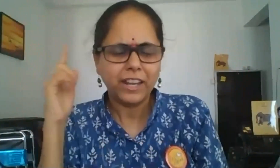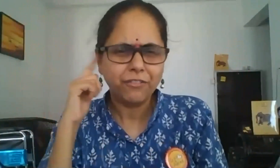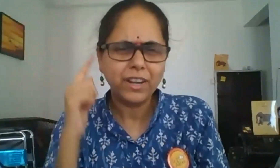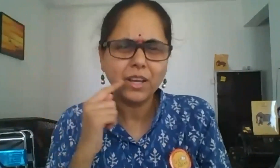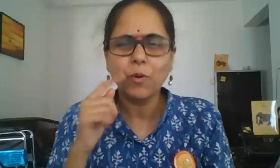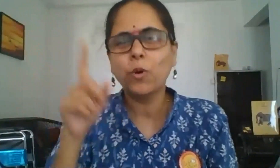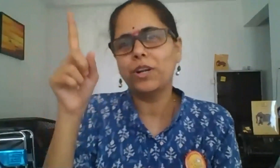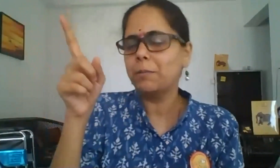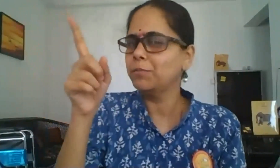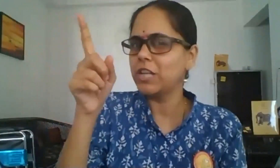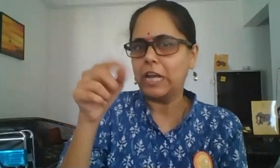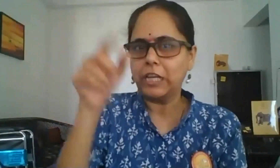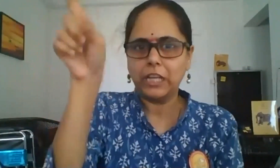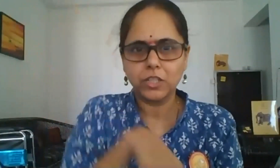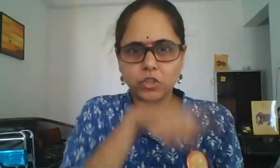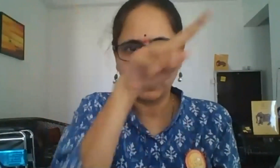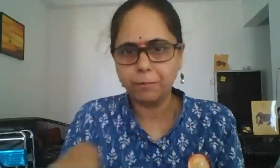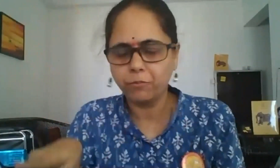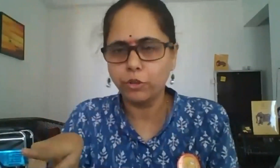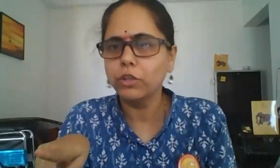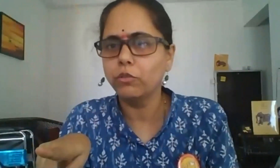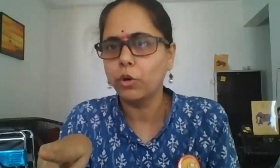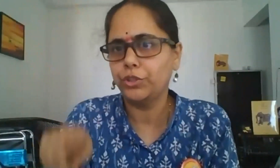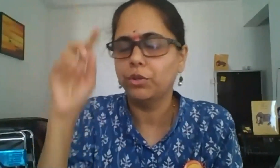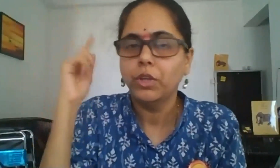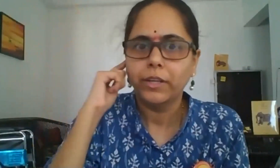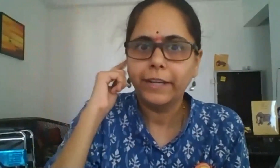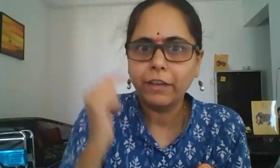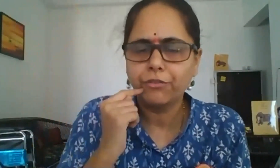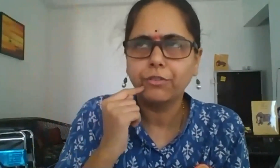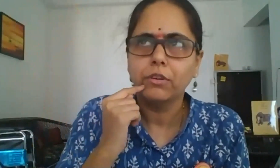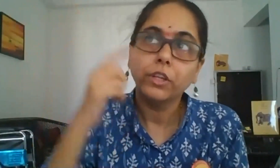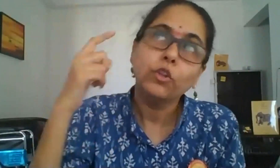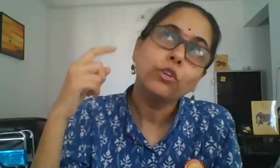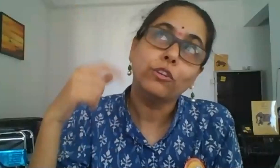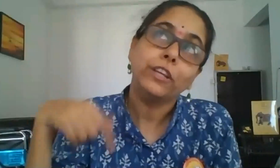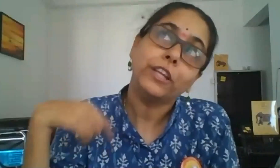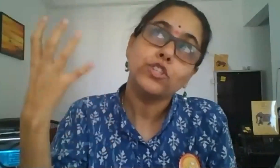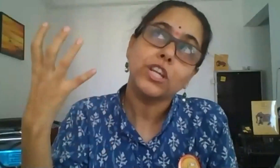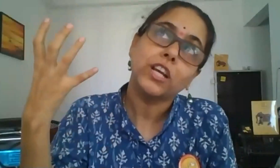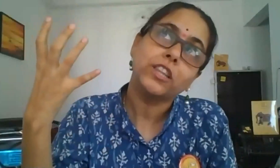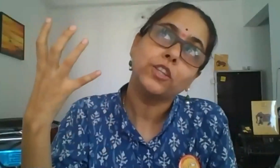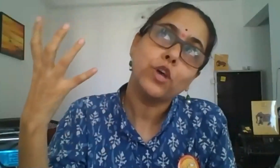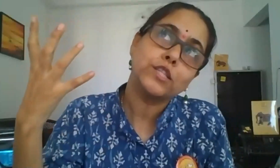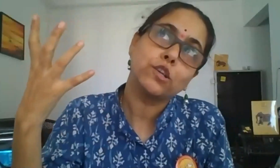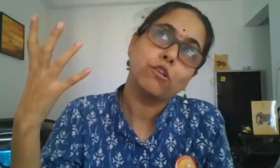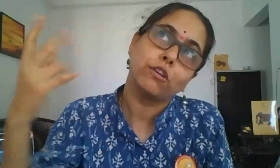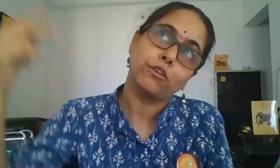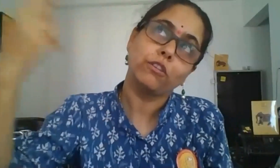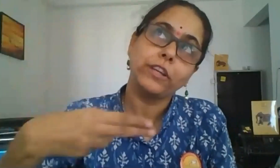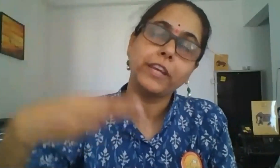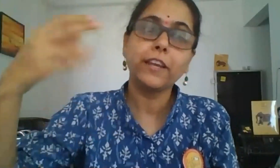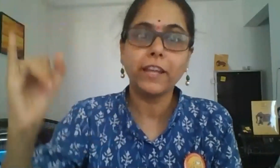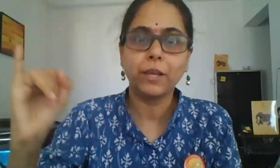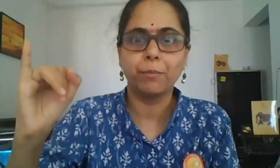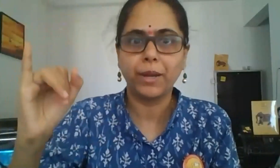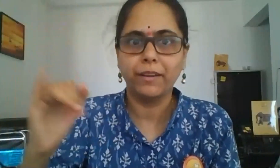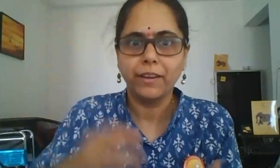and dumb. Oh, dumb chanagilla. So dumb full hoitu. Deaf. No. Innu chanagiddidu hesaru kodanu. Hearing impaired.